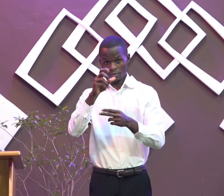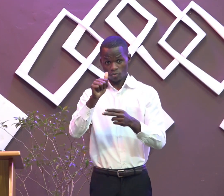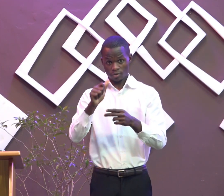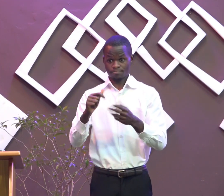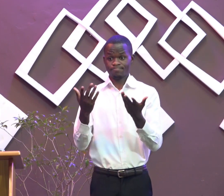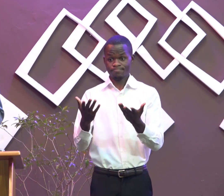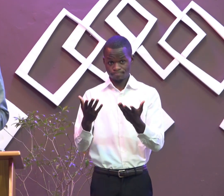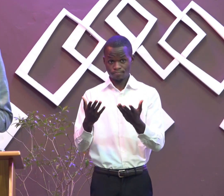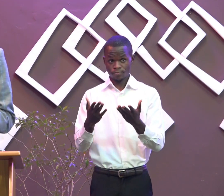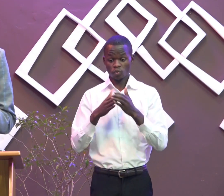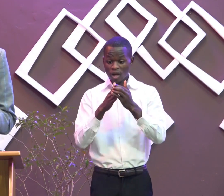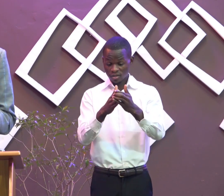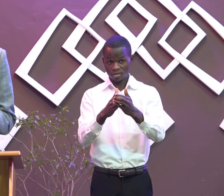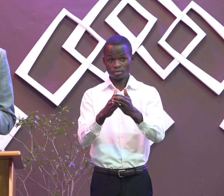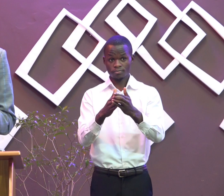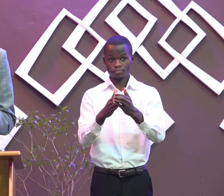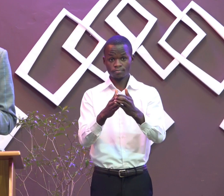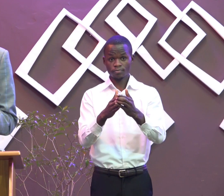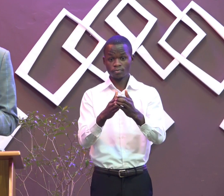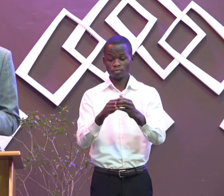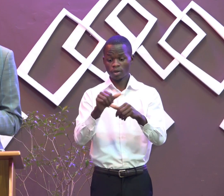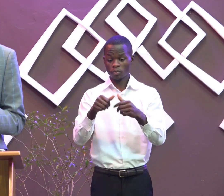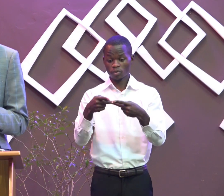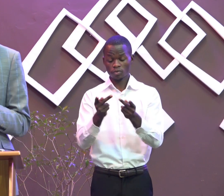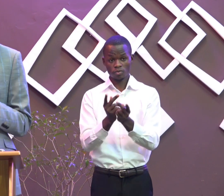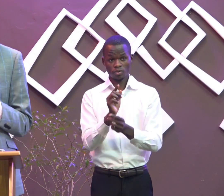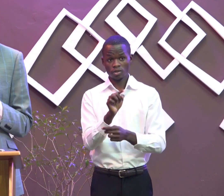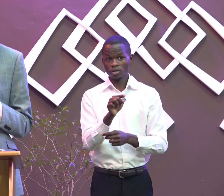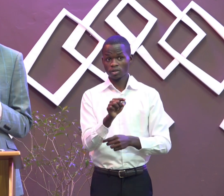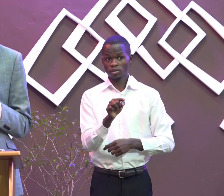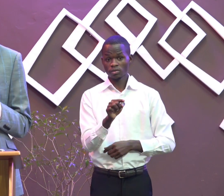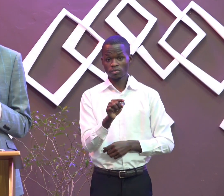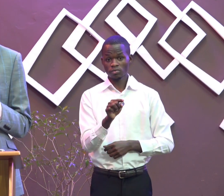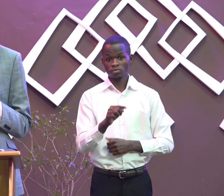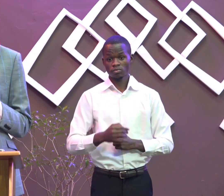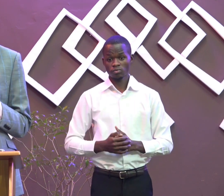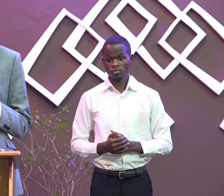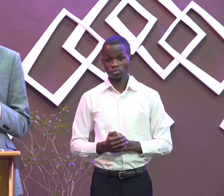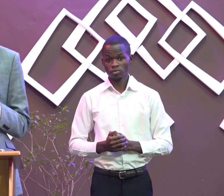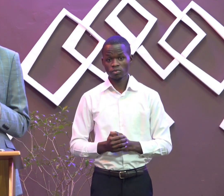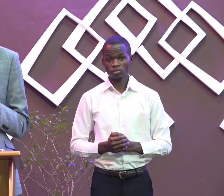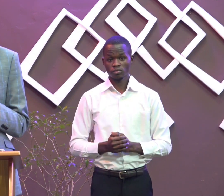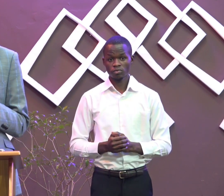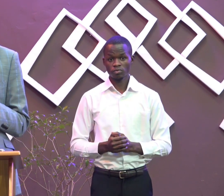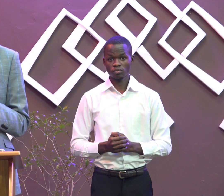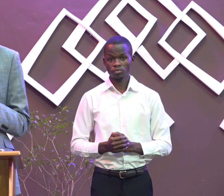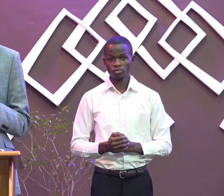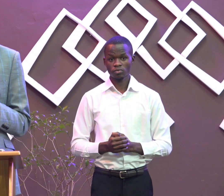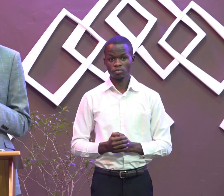interest or made a prayer that says we take over that place, but the lady turned around against